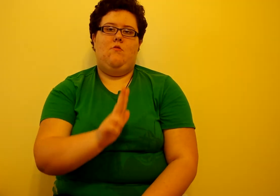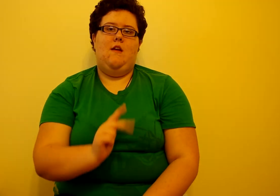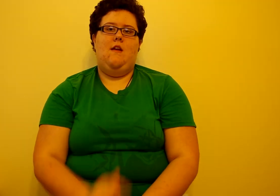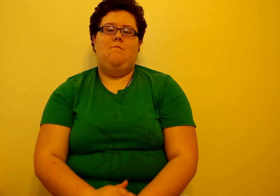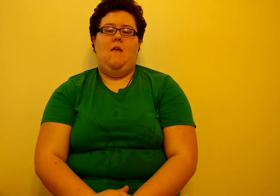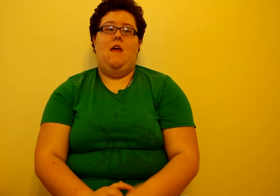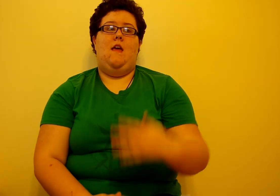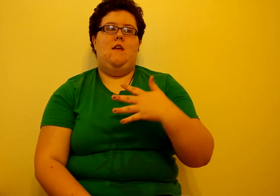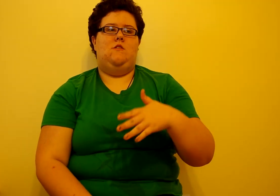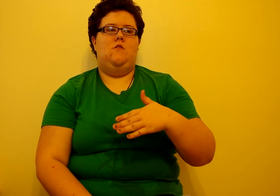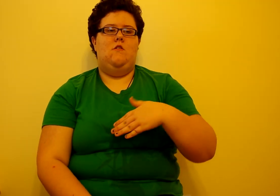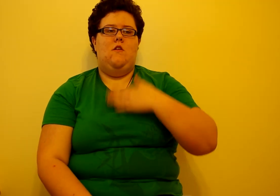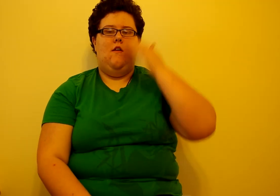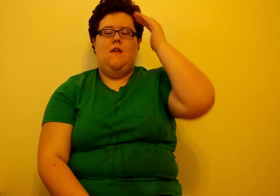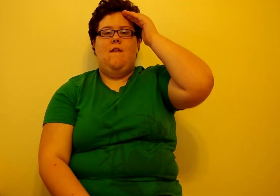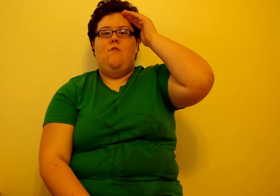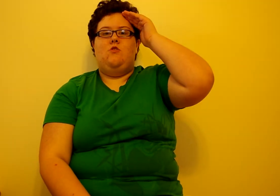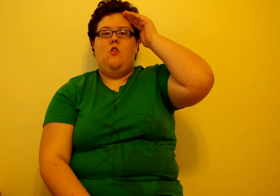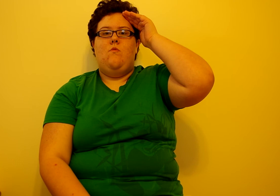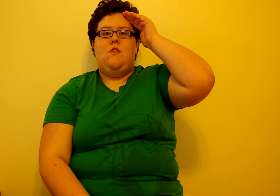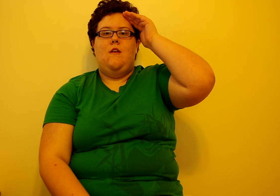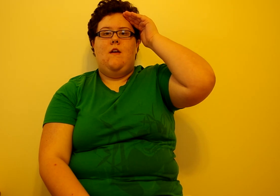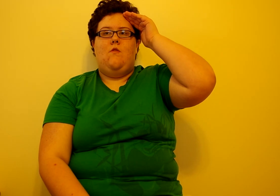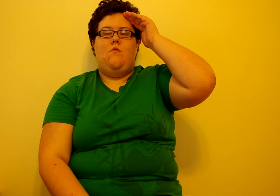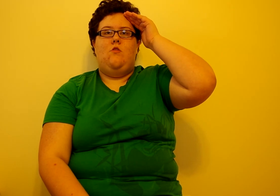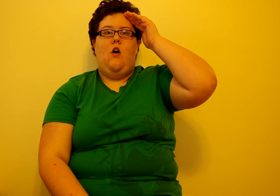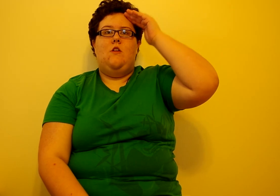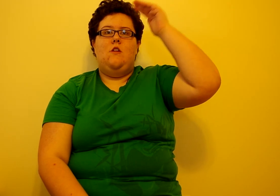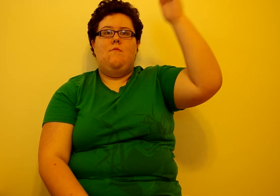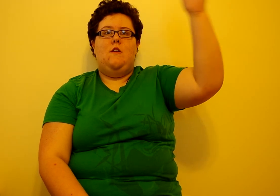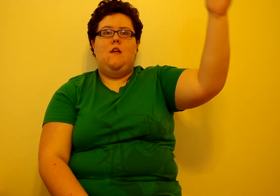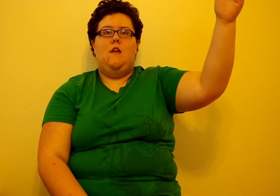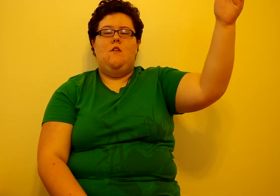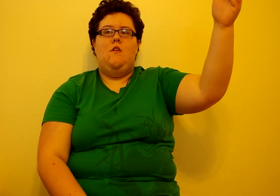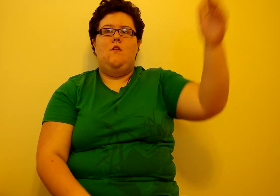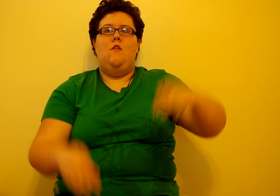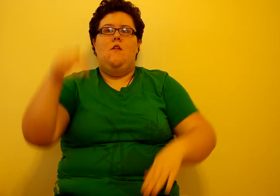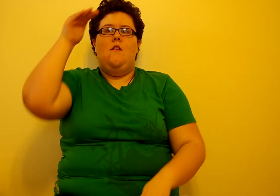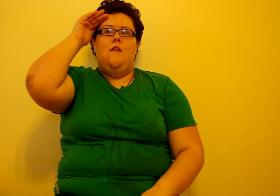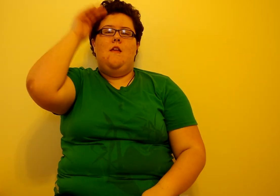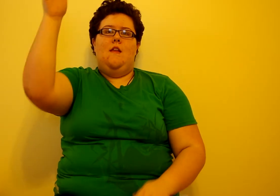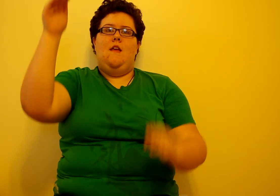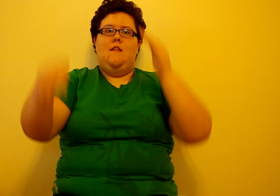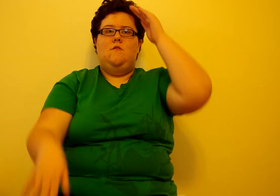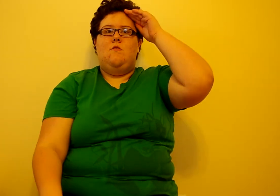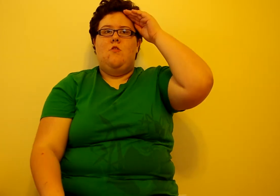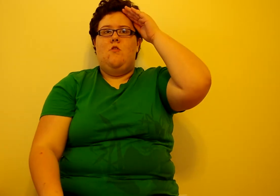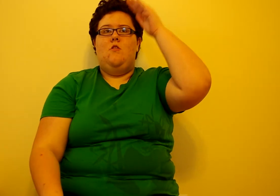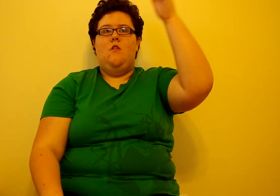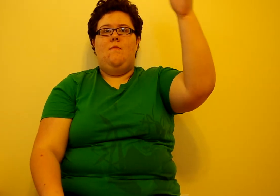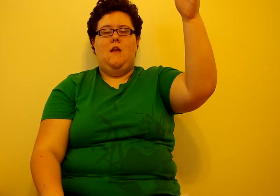3 heys. If you start with the non-dominant hand, it ends with your non-dominant